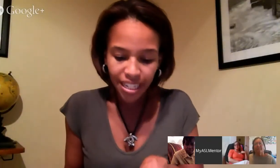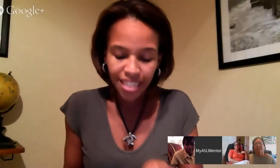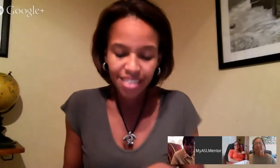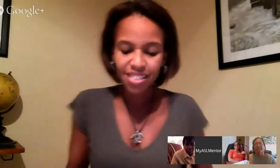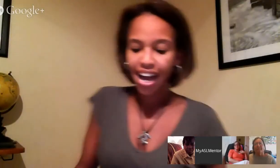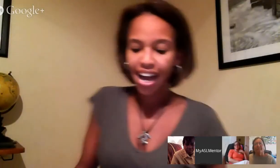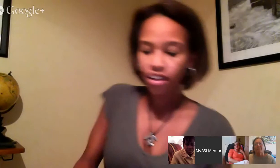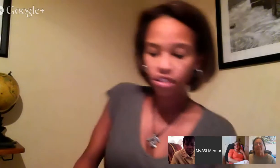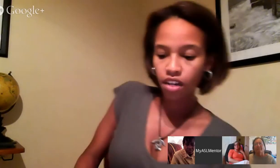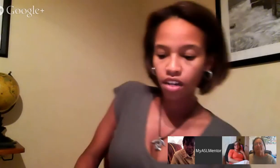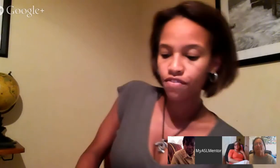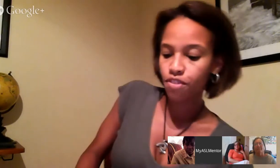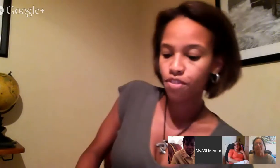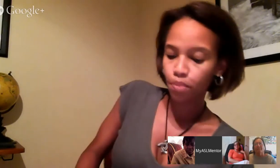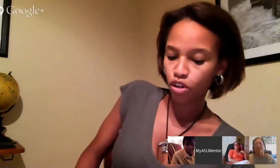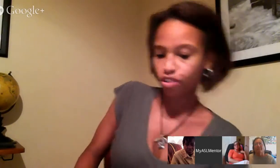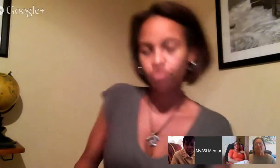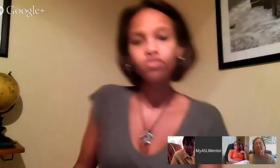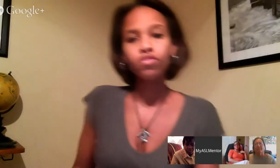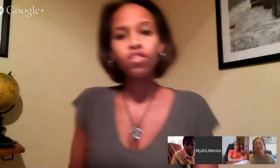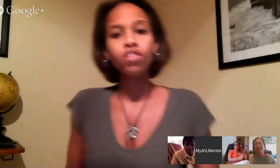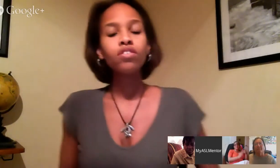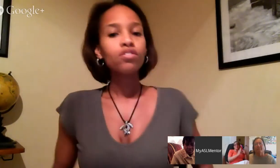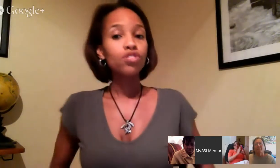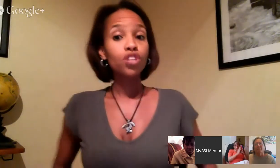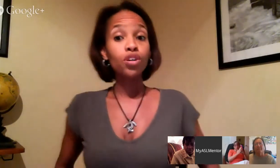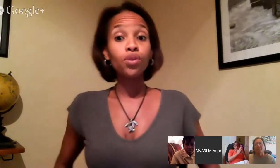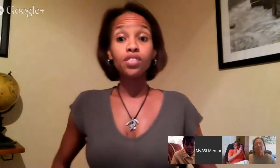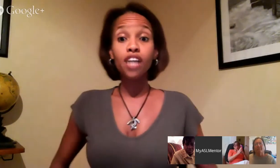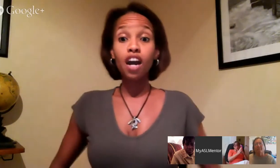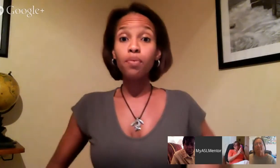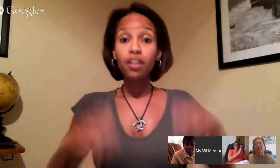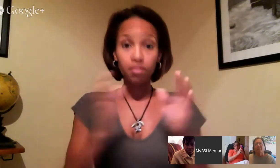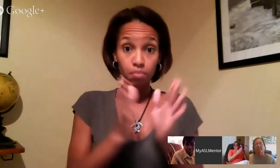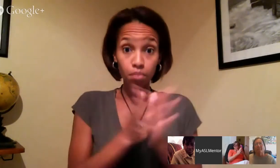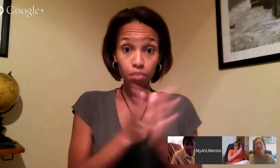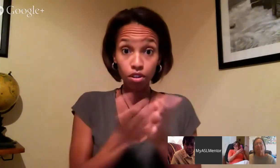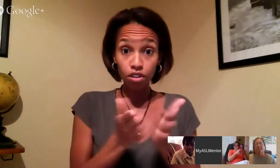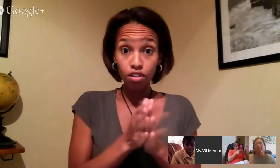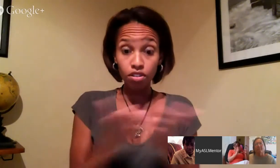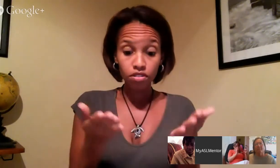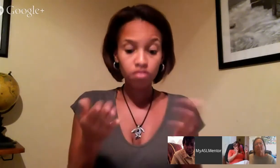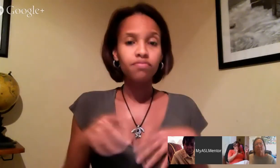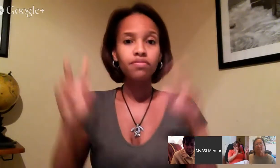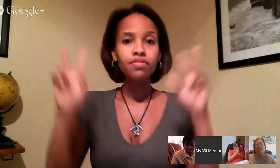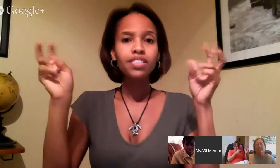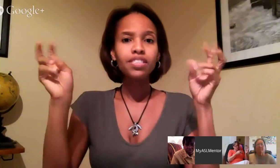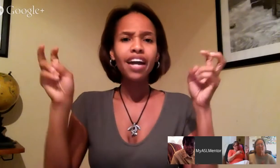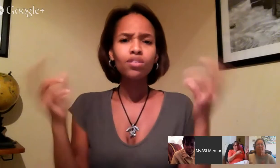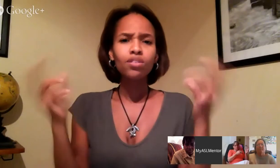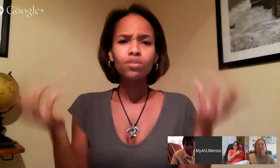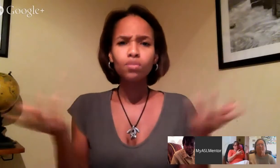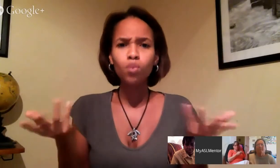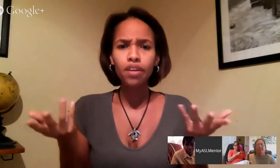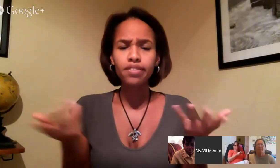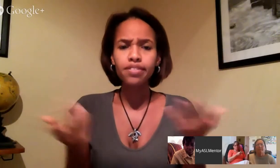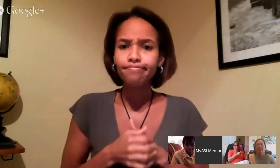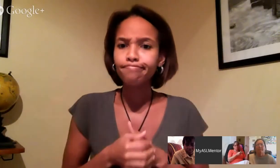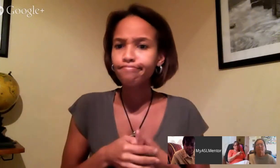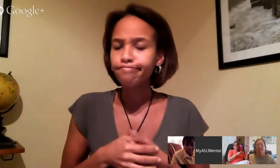what is the title of the book? So topic, book, title,